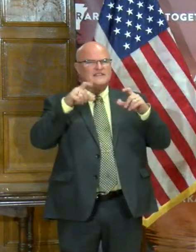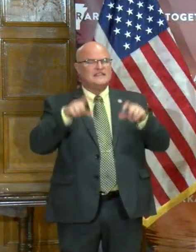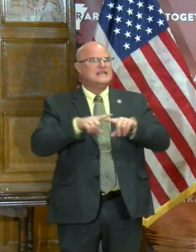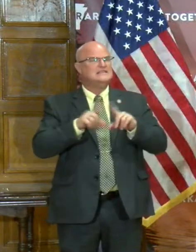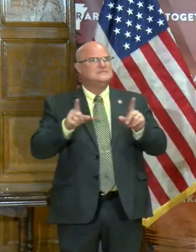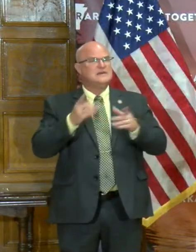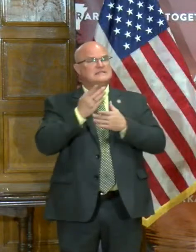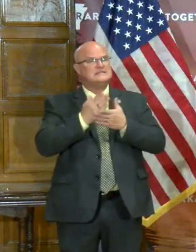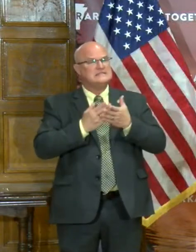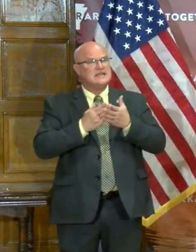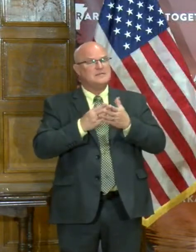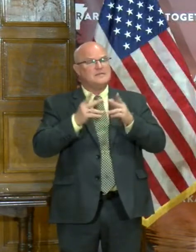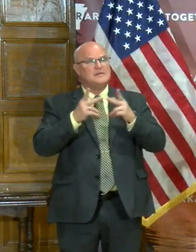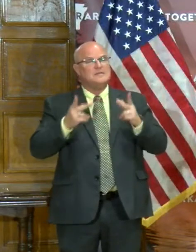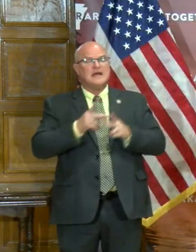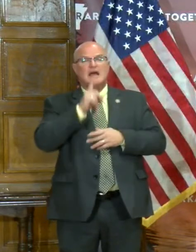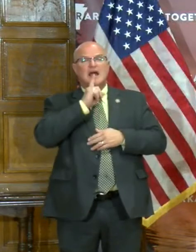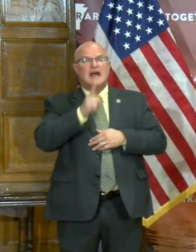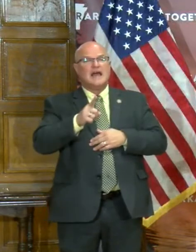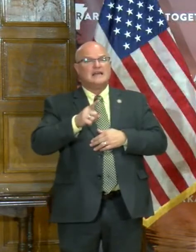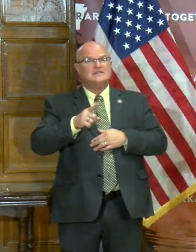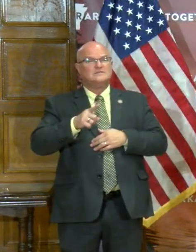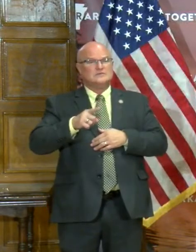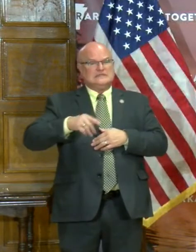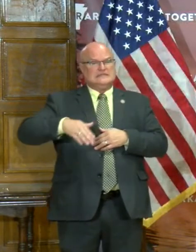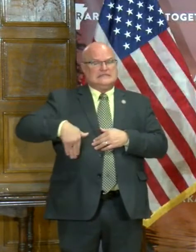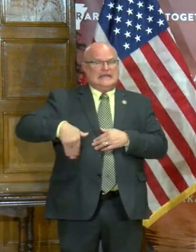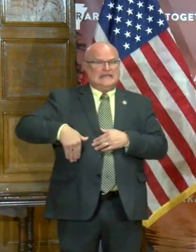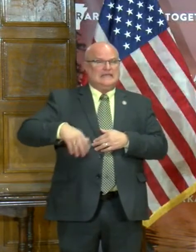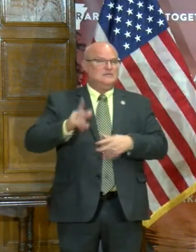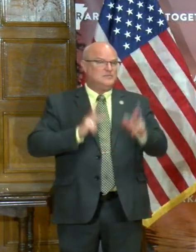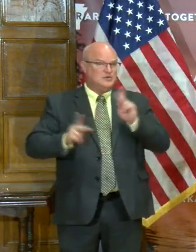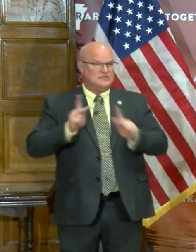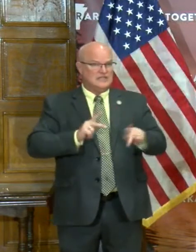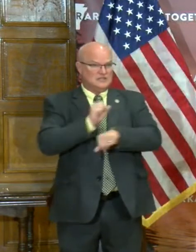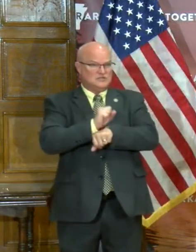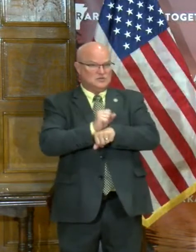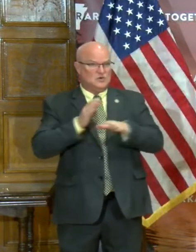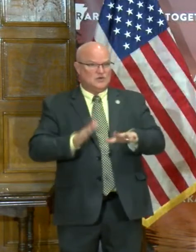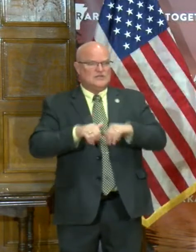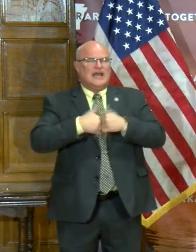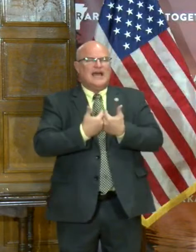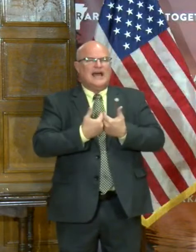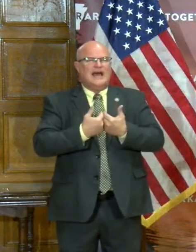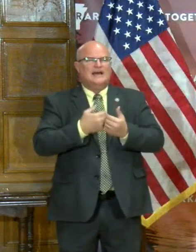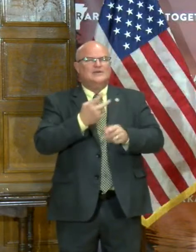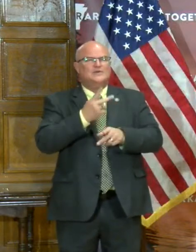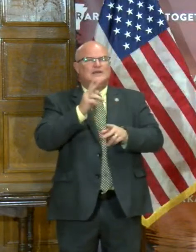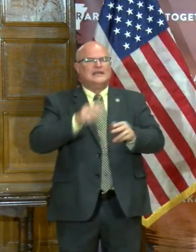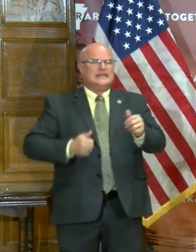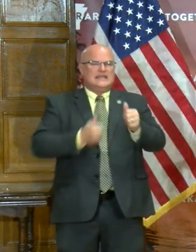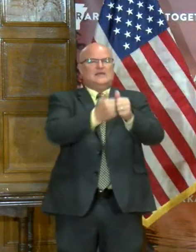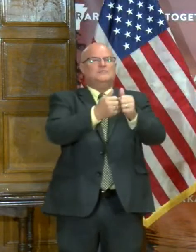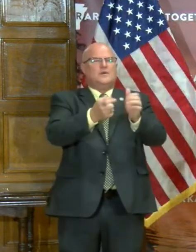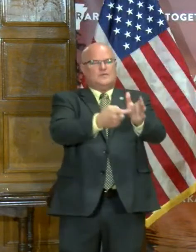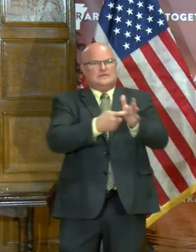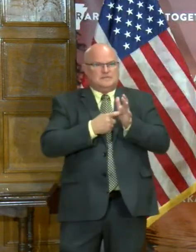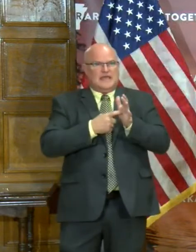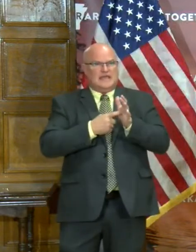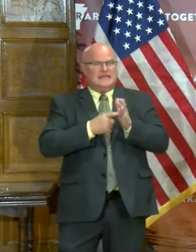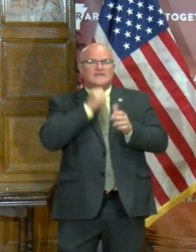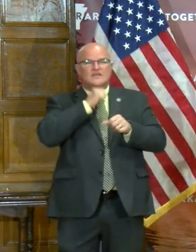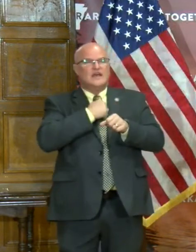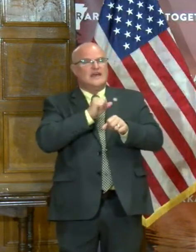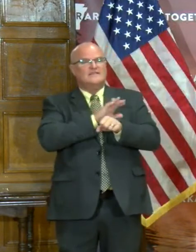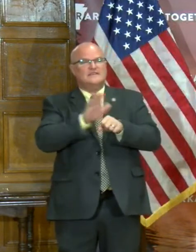but some of the sites are actually lacking personnel. So how can we keep up with the demand of people needing to be tested if we simply just don't